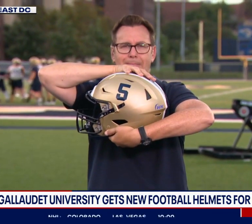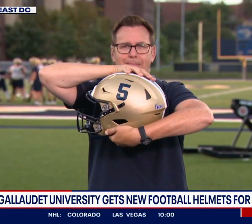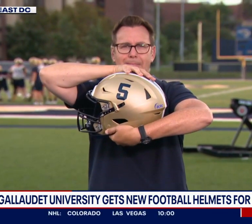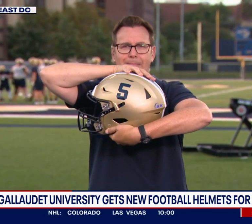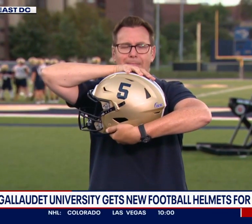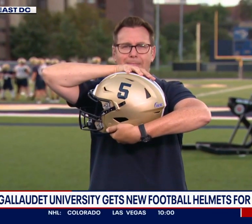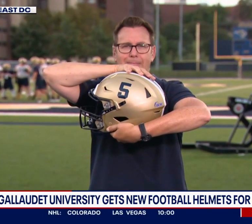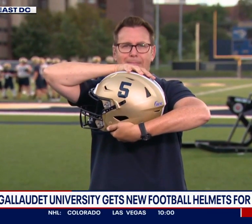it, Tom. Thank you so much.